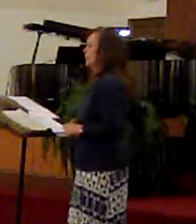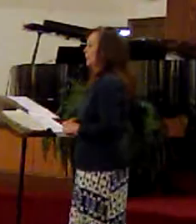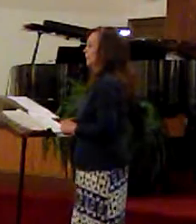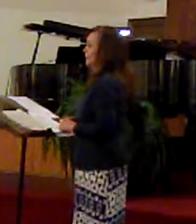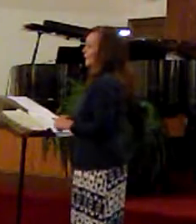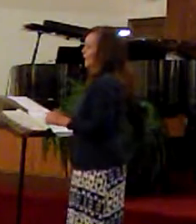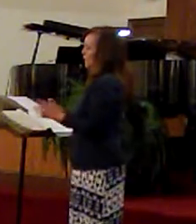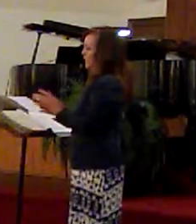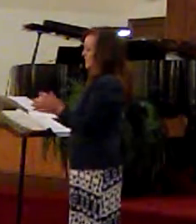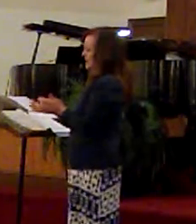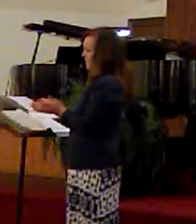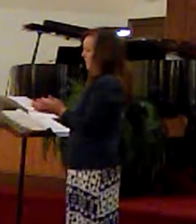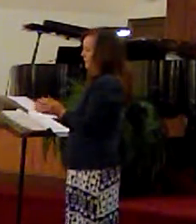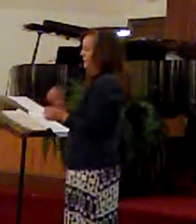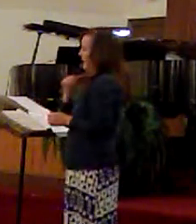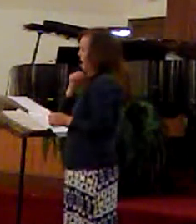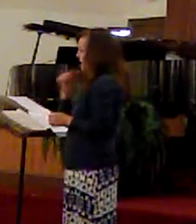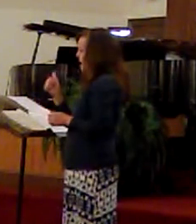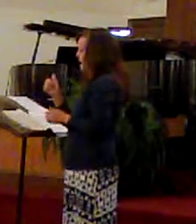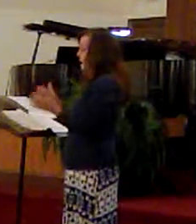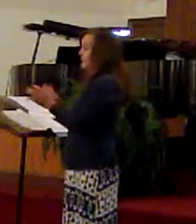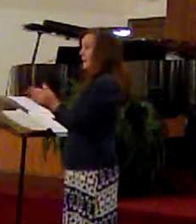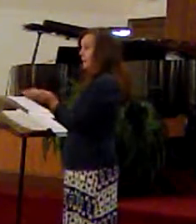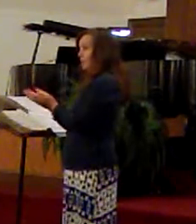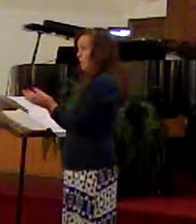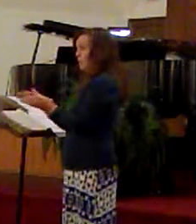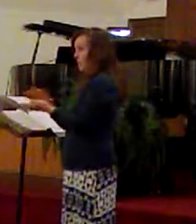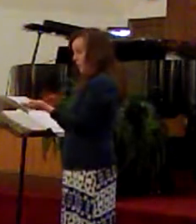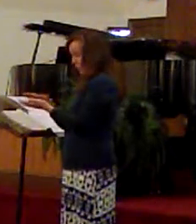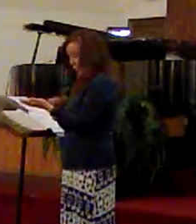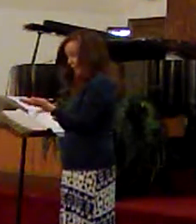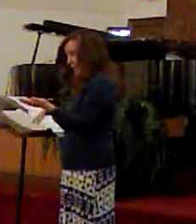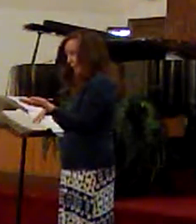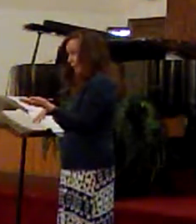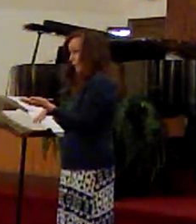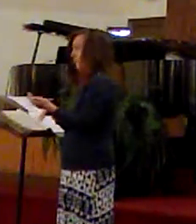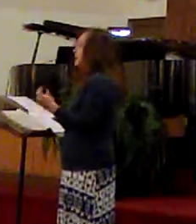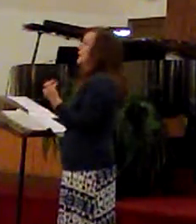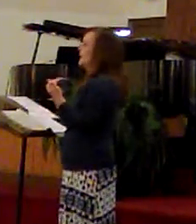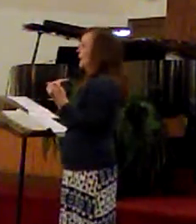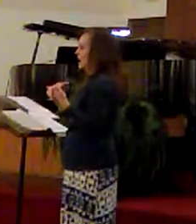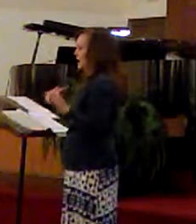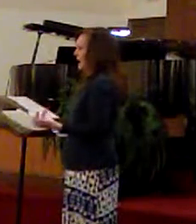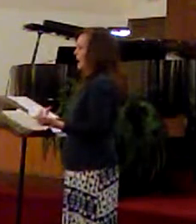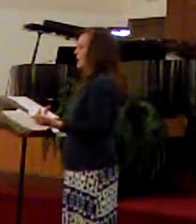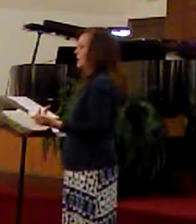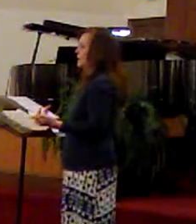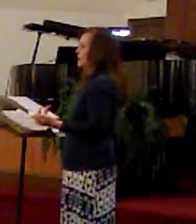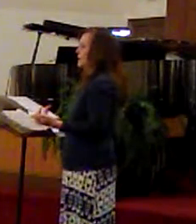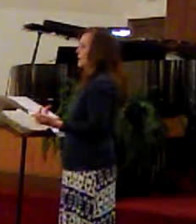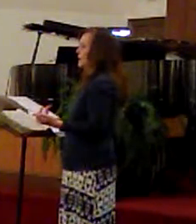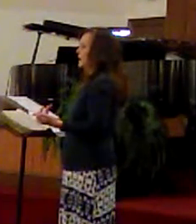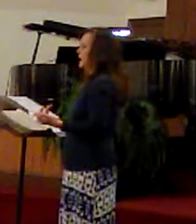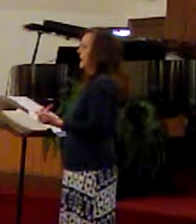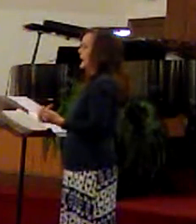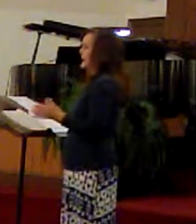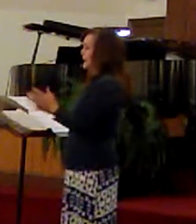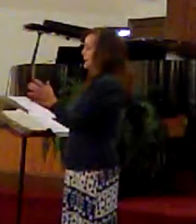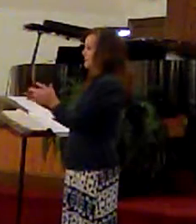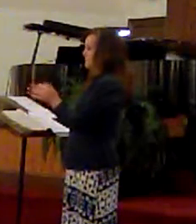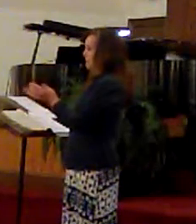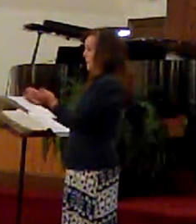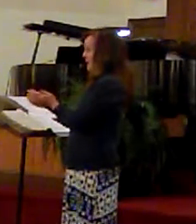Bible reading here. Now we've crossed that step and now we're looking at Bible study.